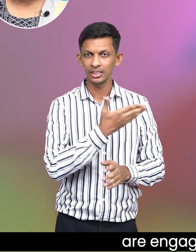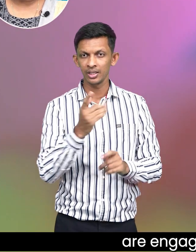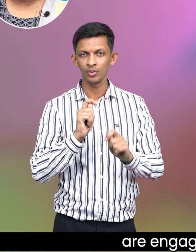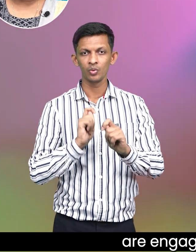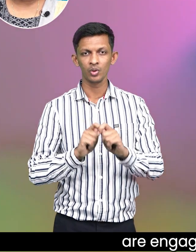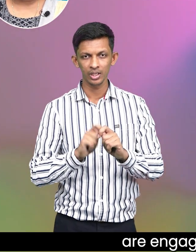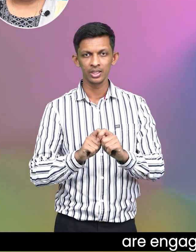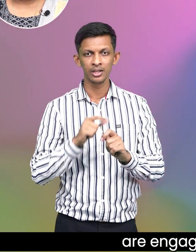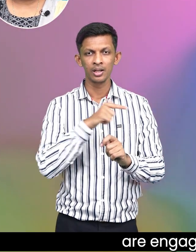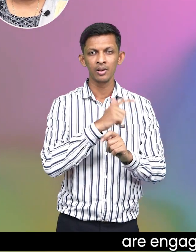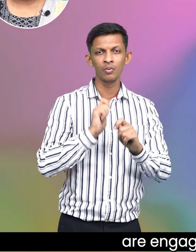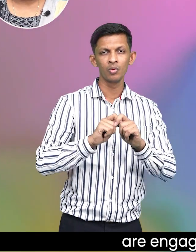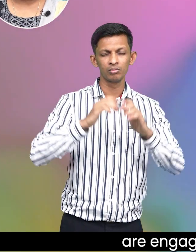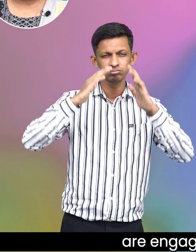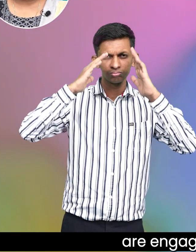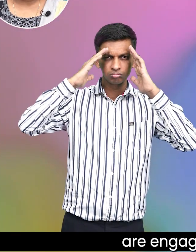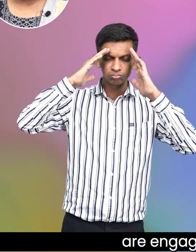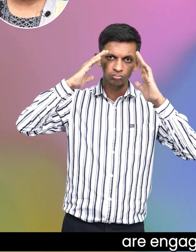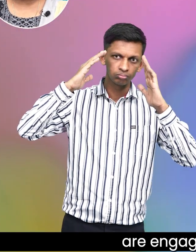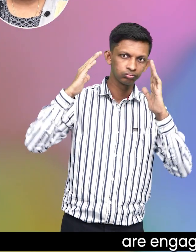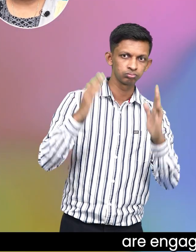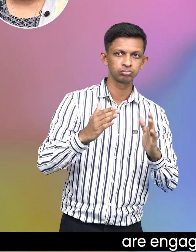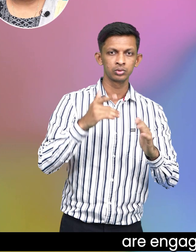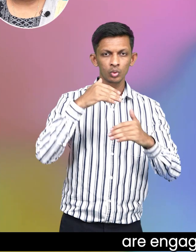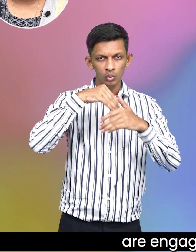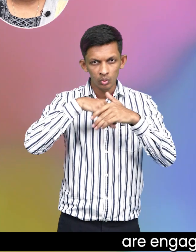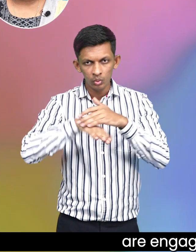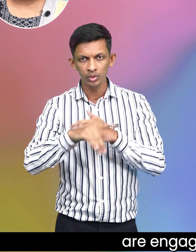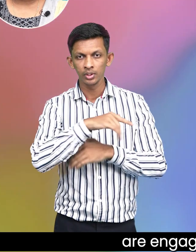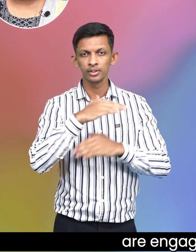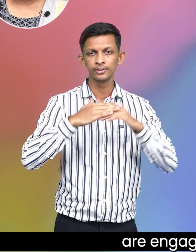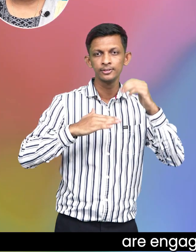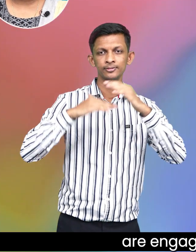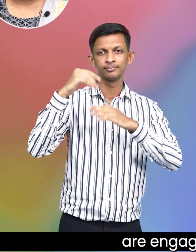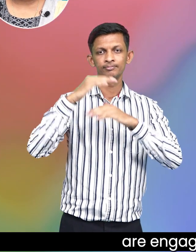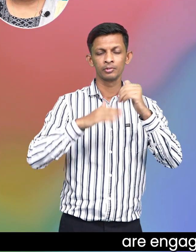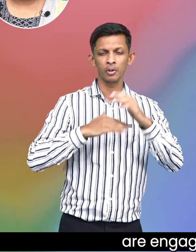are engaged in construction projects,